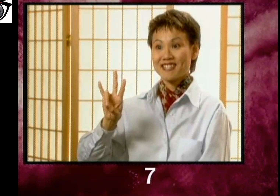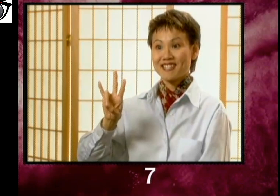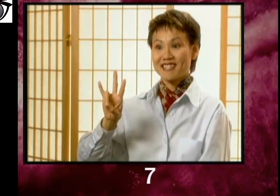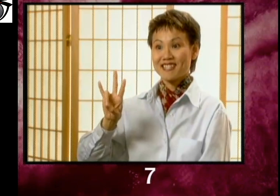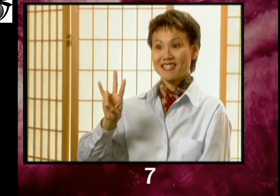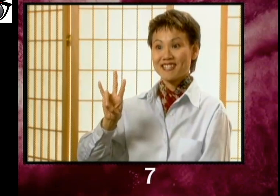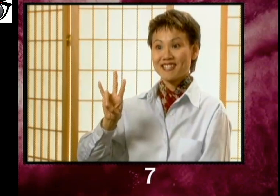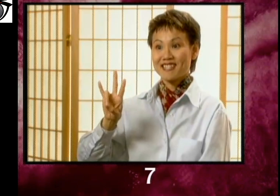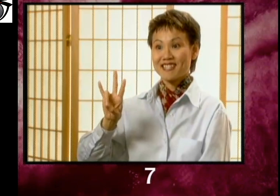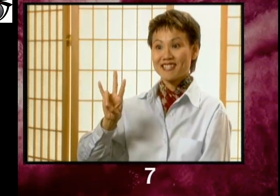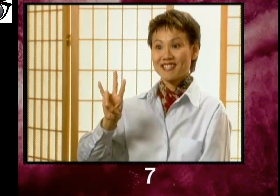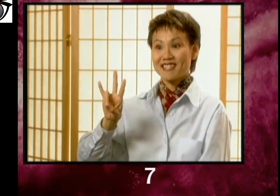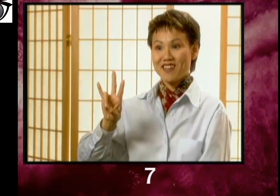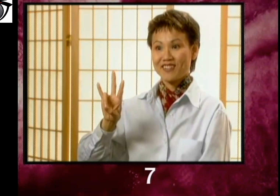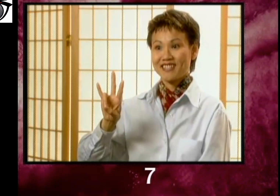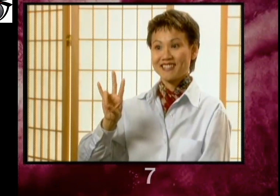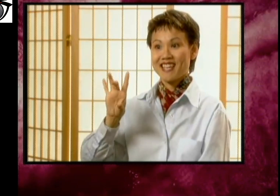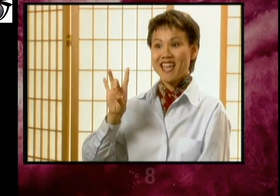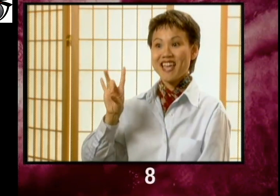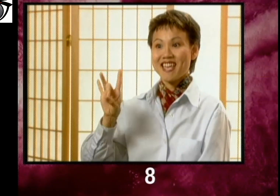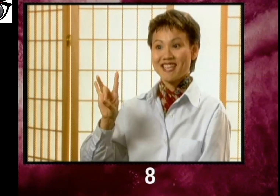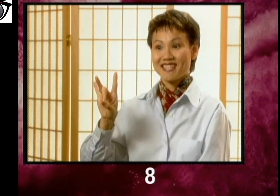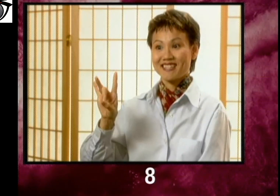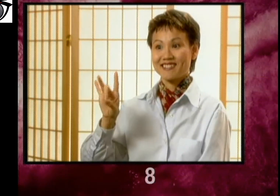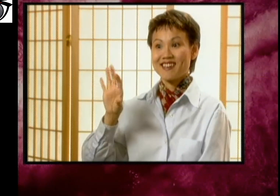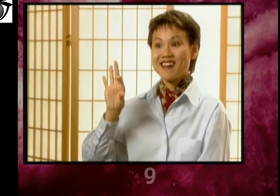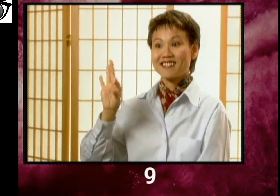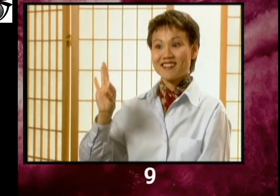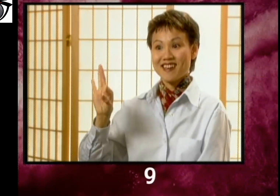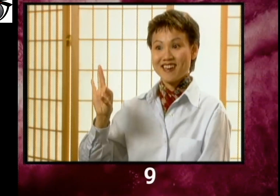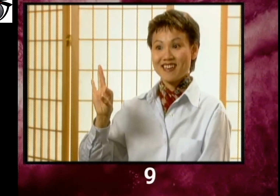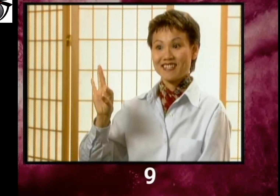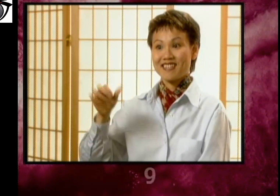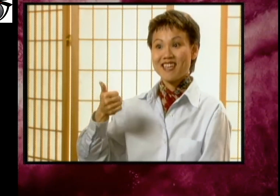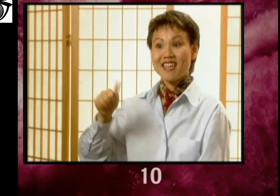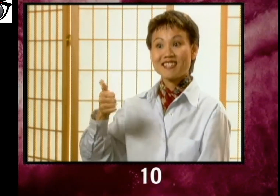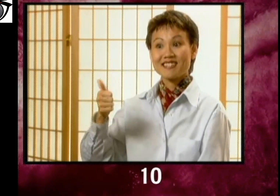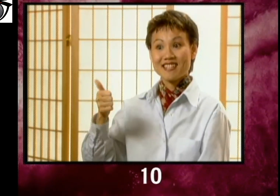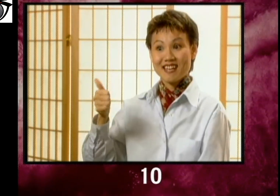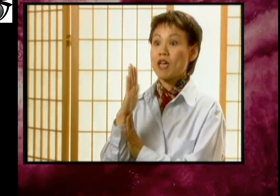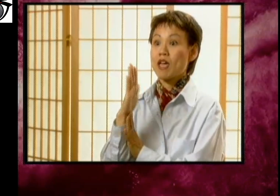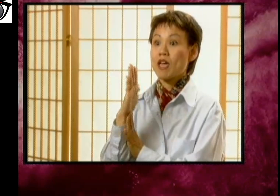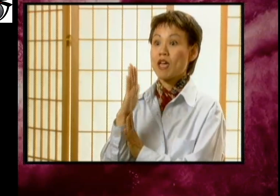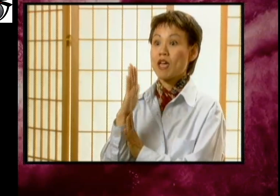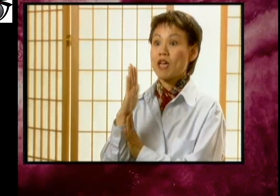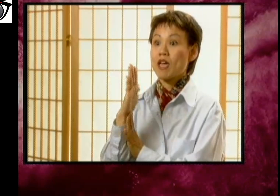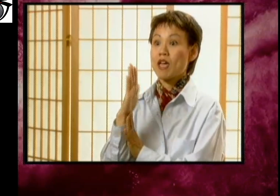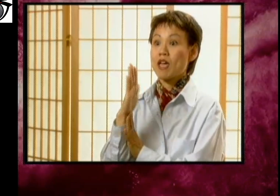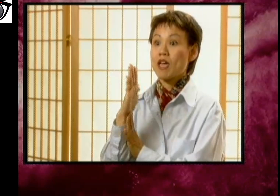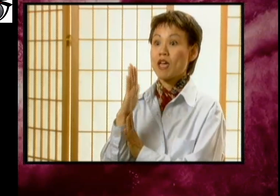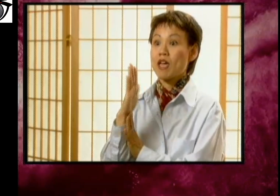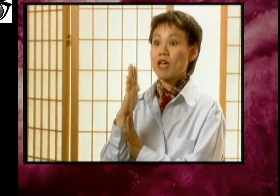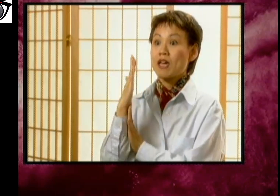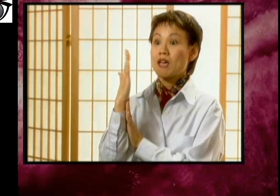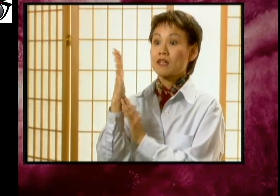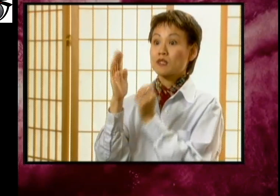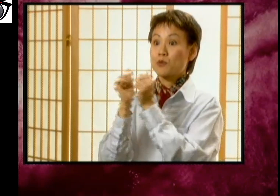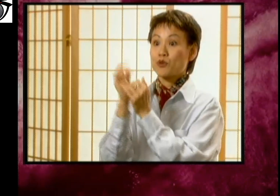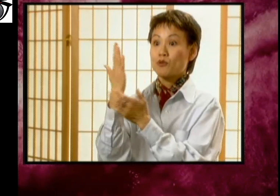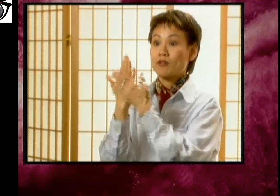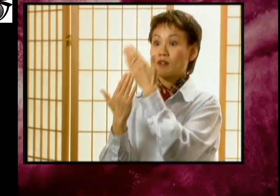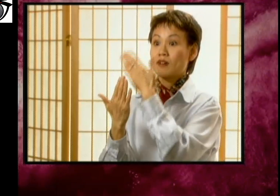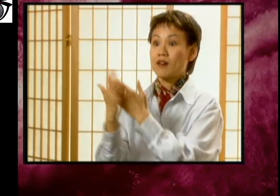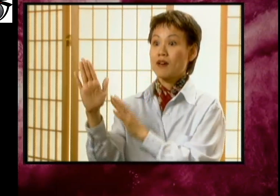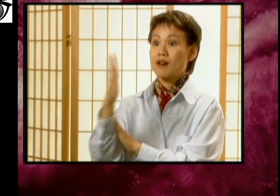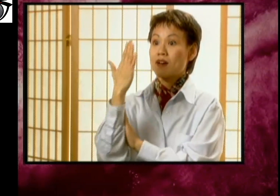5, 6, 7, 8, 9, 10. Now turn your